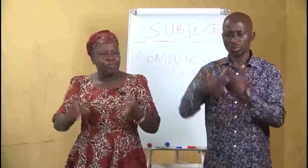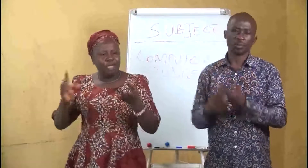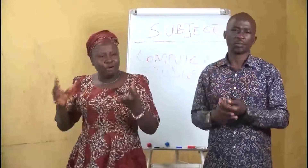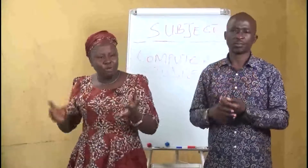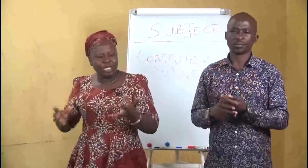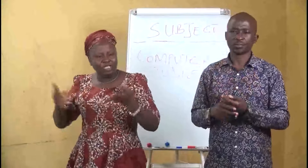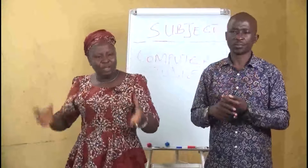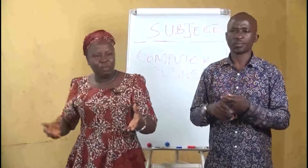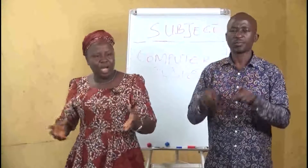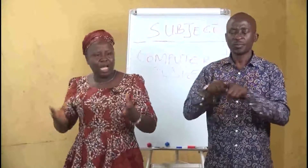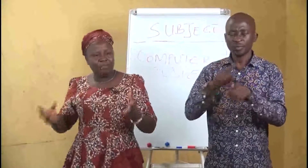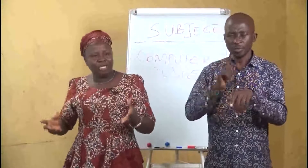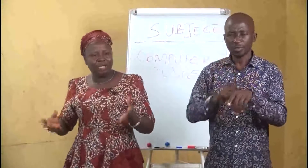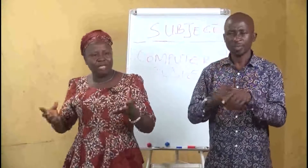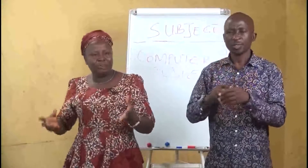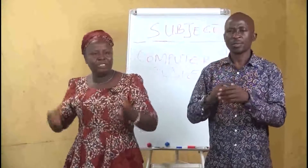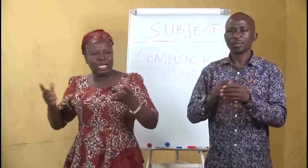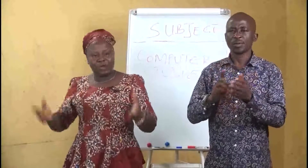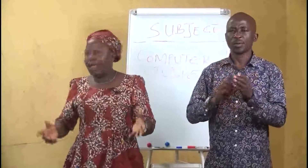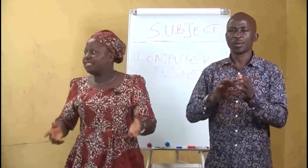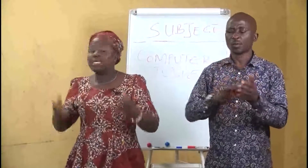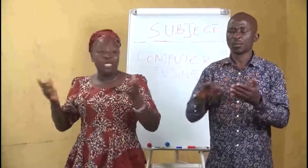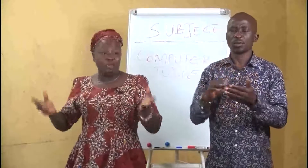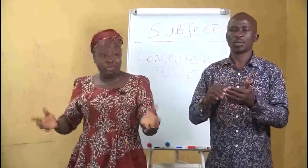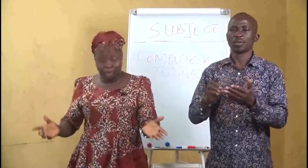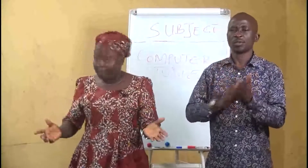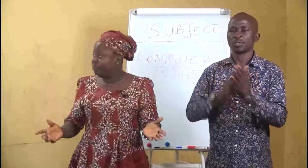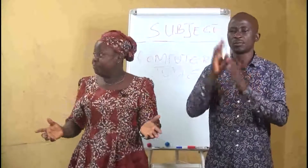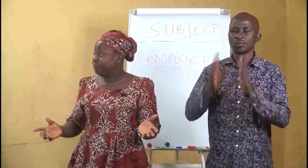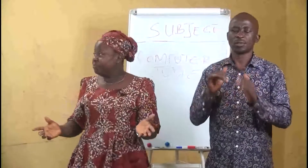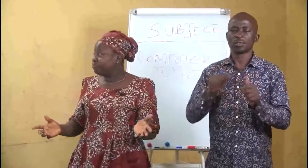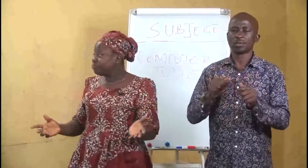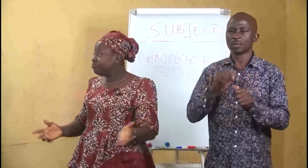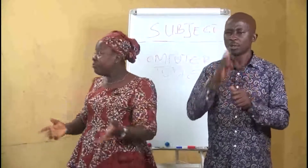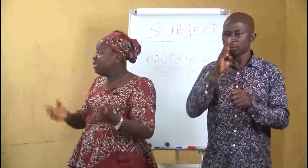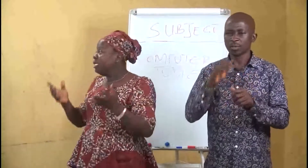time, a computer developer can be another person that can write a program.